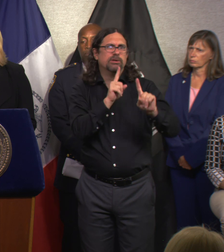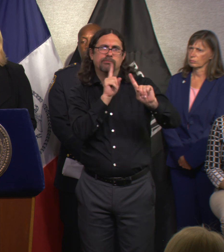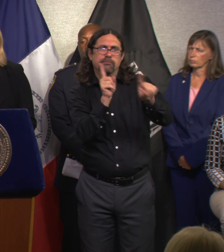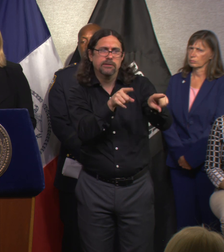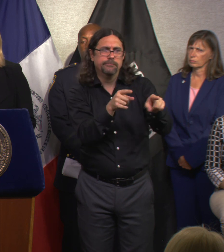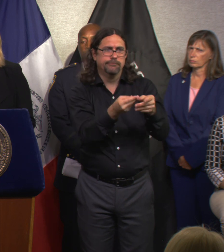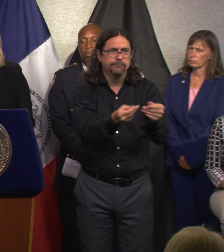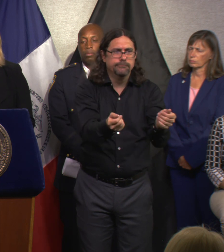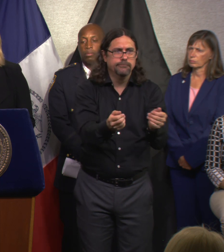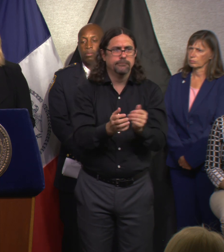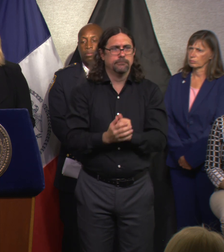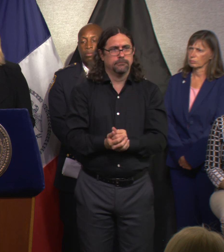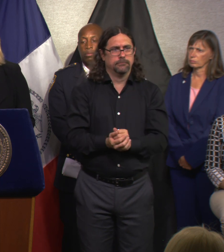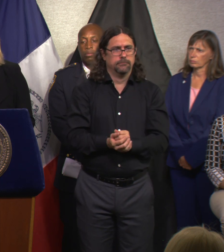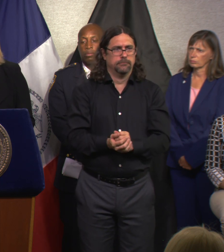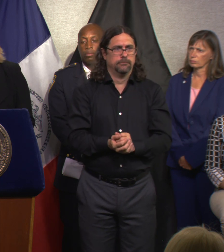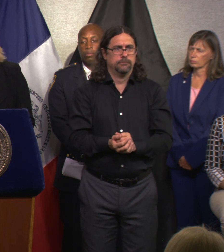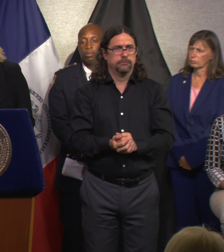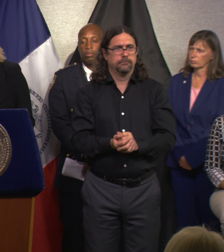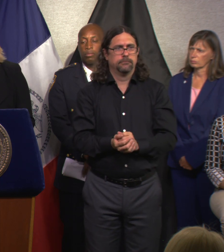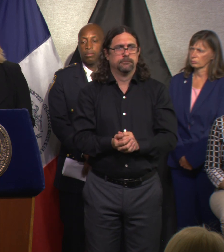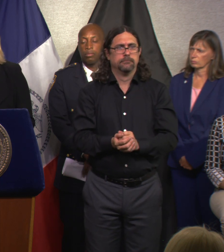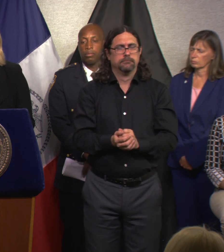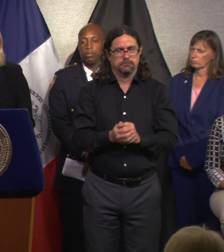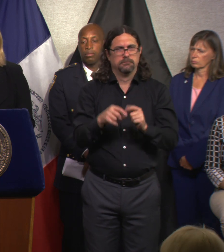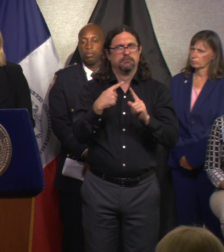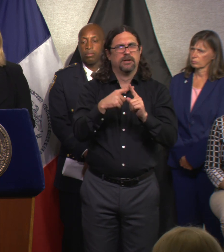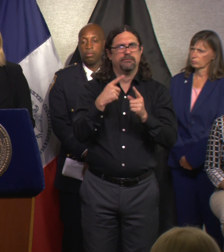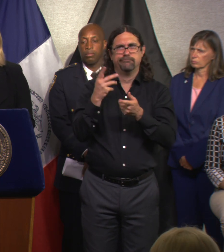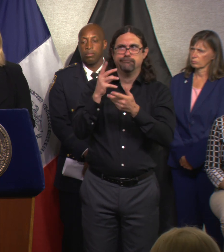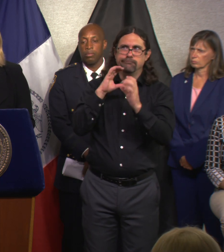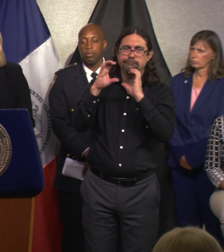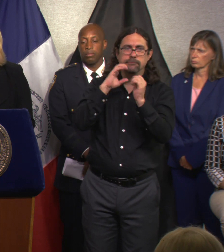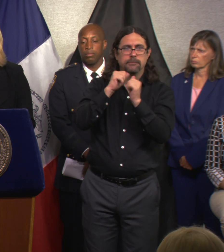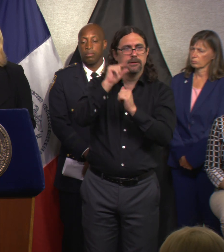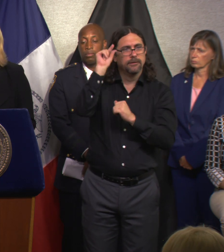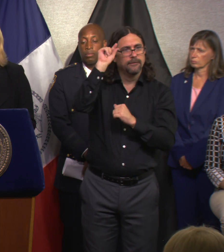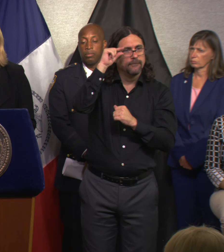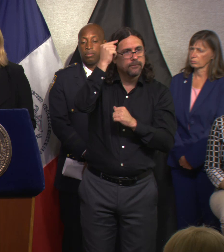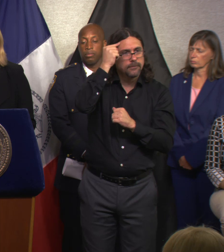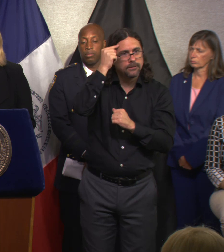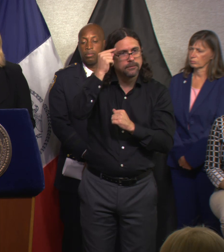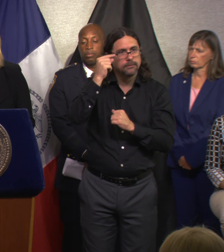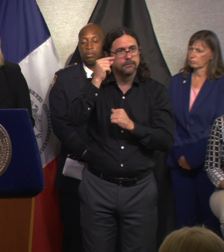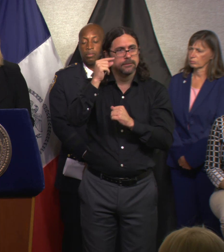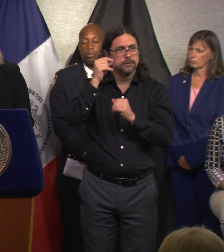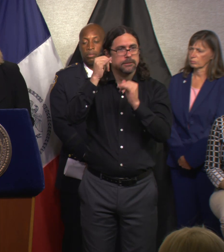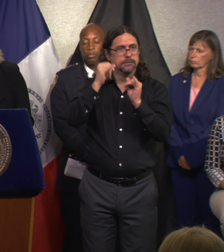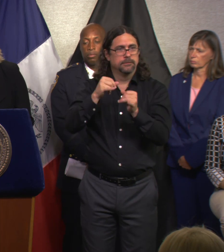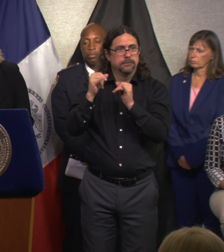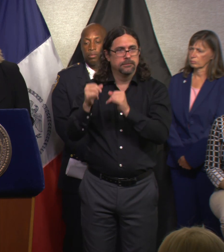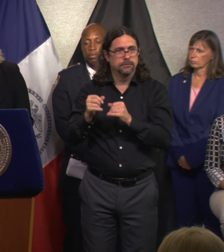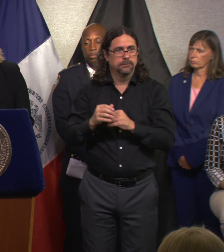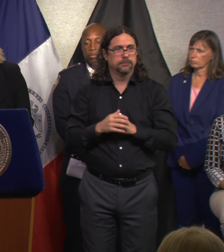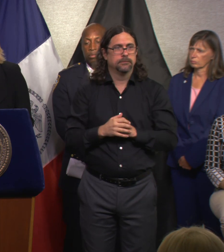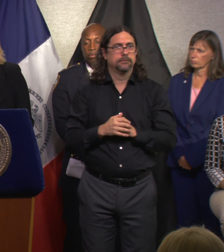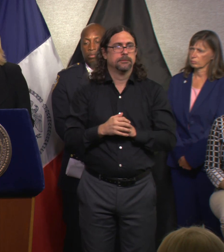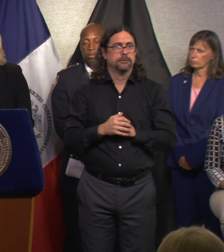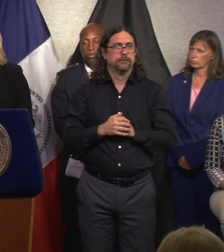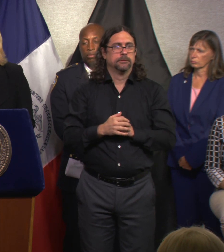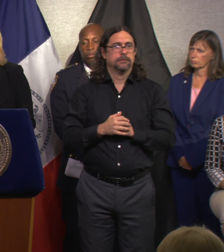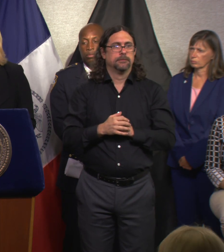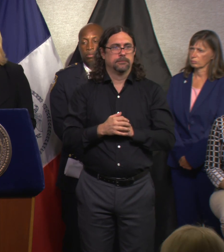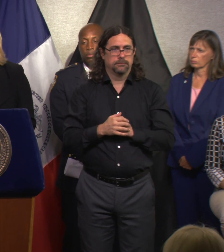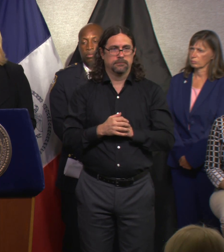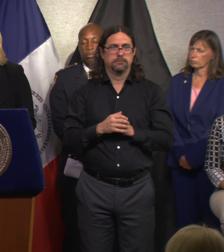in communication with elected officials, private sector partners, faith-based organizations, as well as nonprofits to provide updates about the heat, and